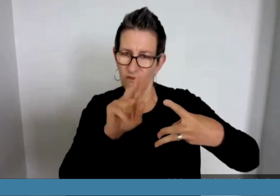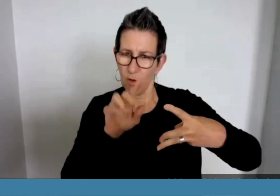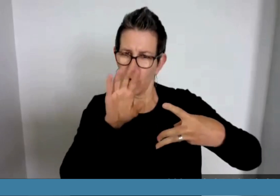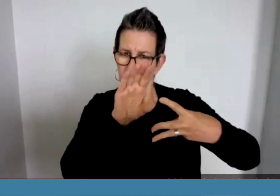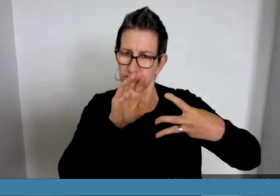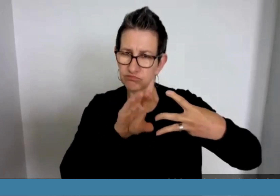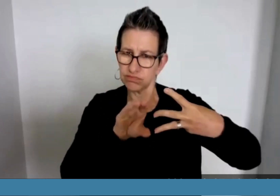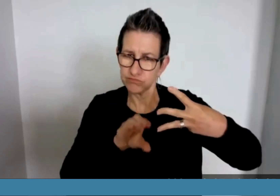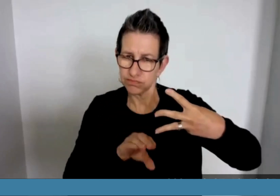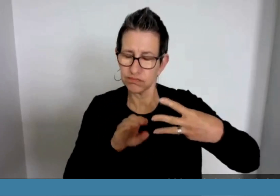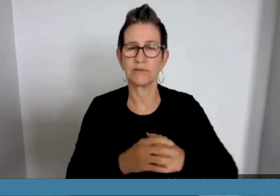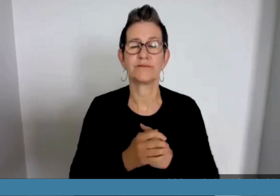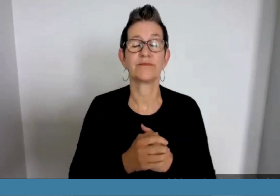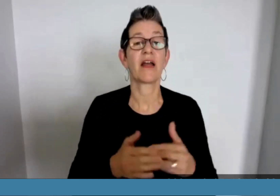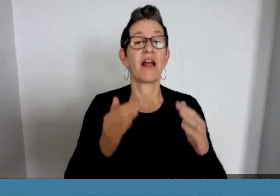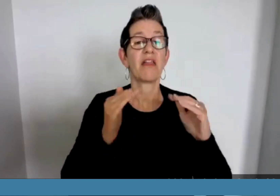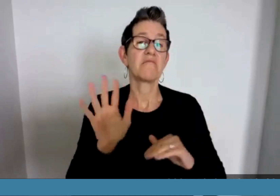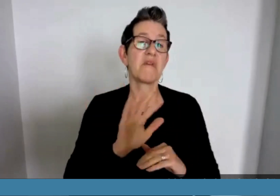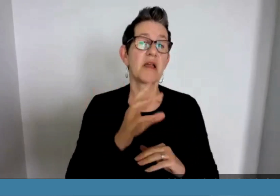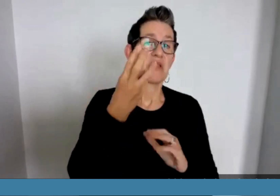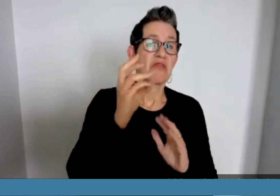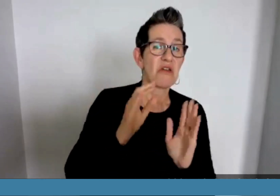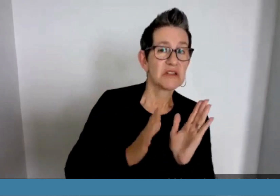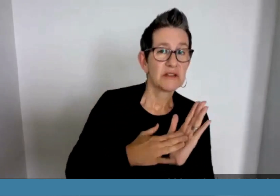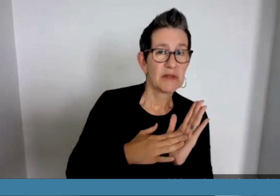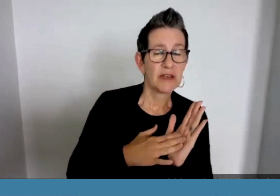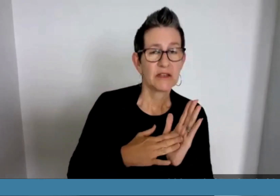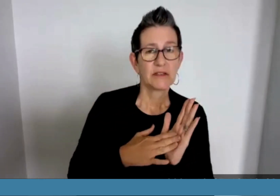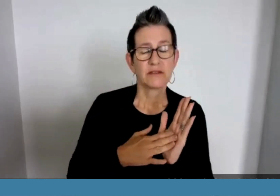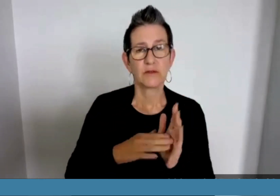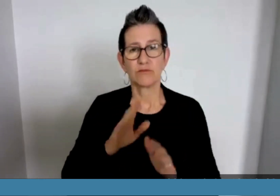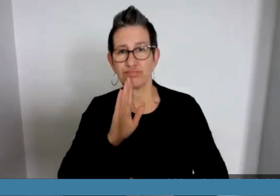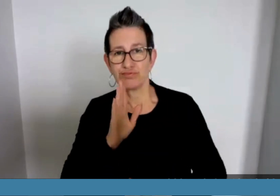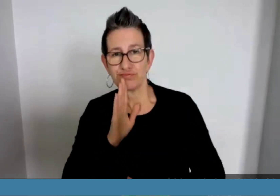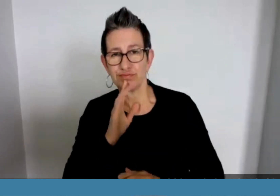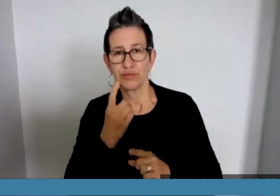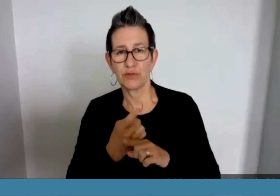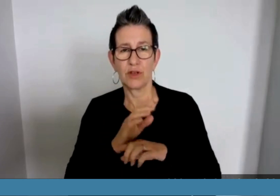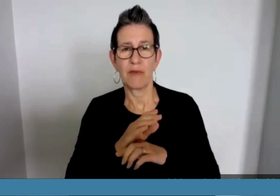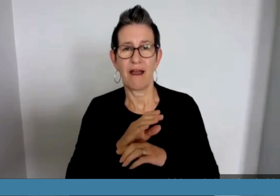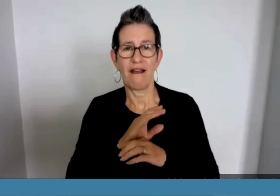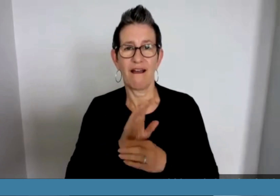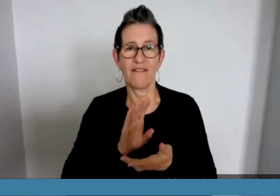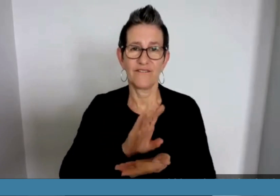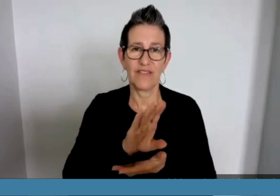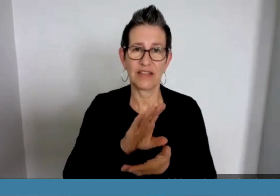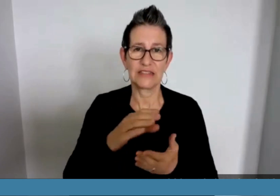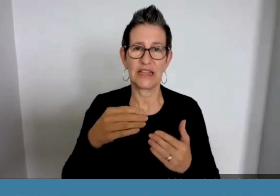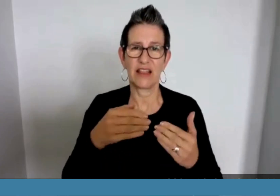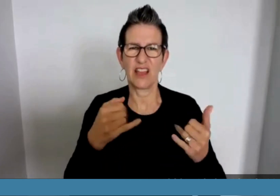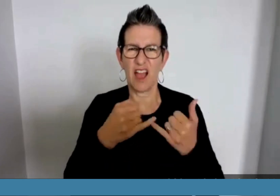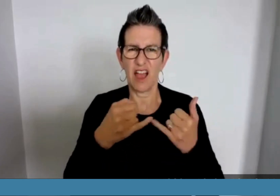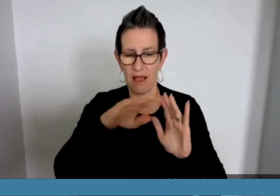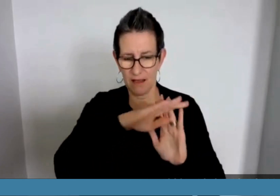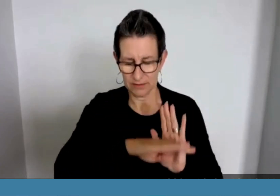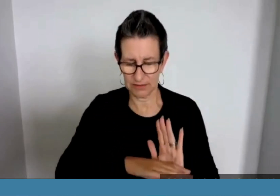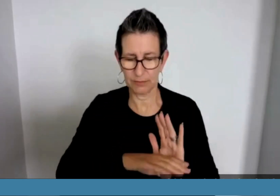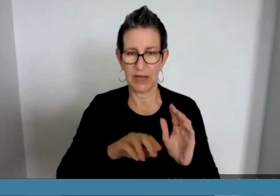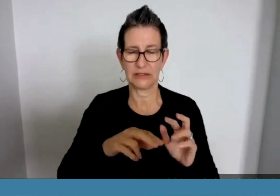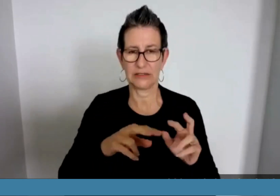Then we will spend roughly 30 minutes talking through the funding guidelines, including the expected outcomes,